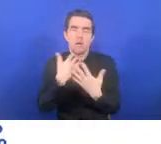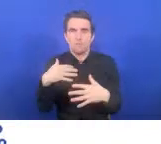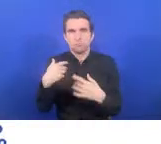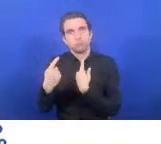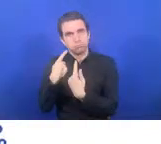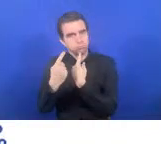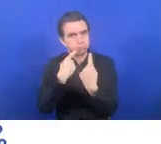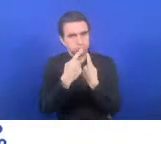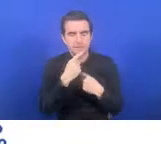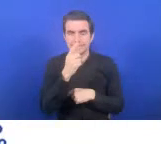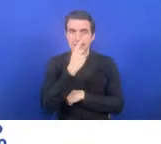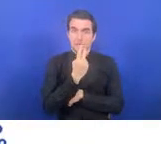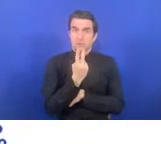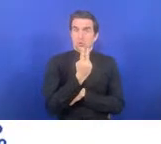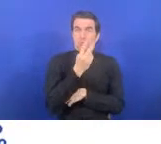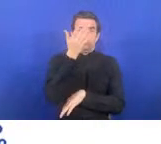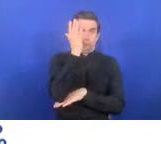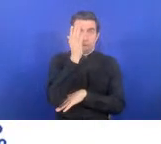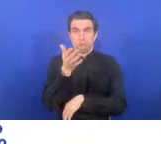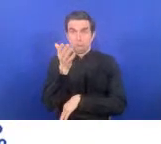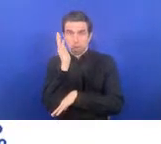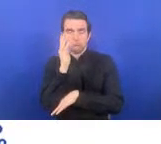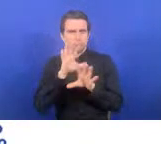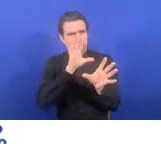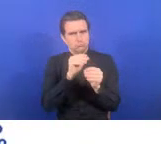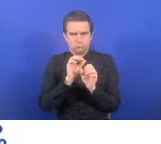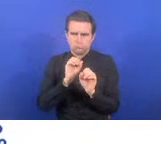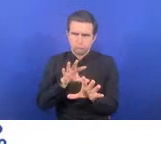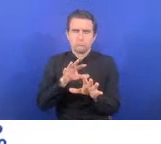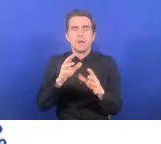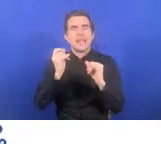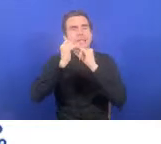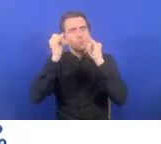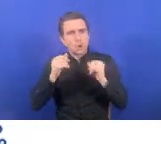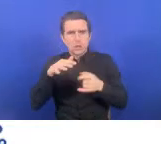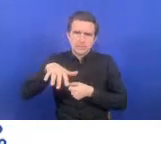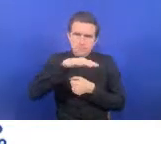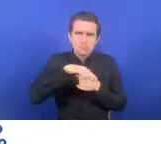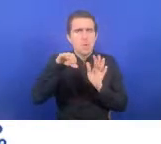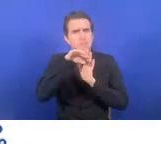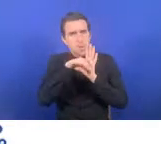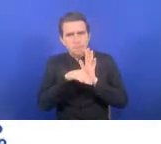is collected? How is it collected? And how is it used?